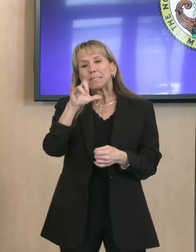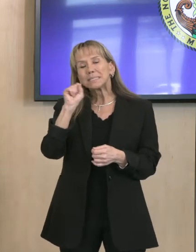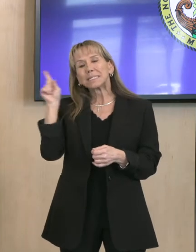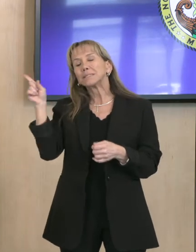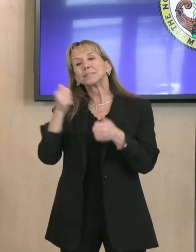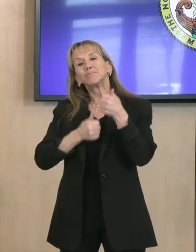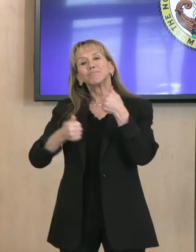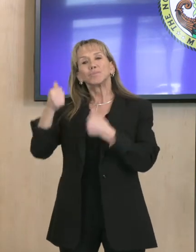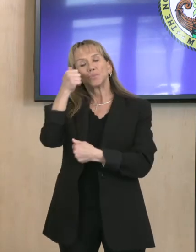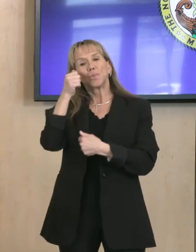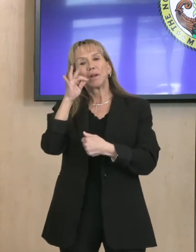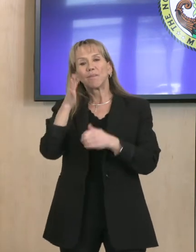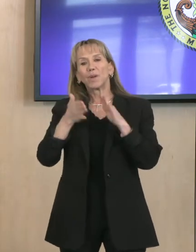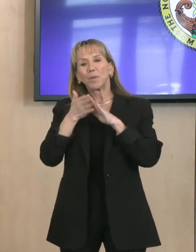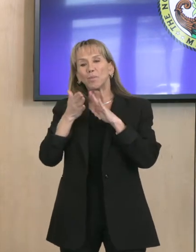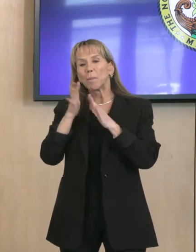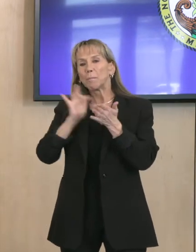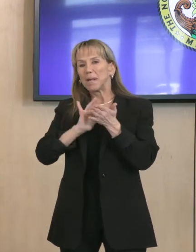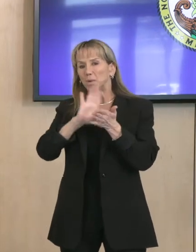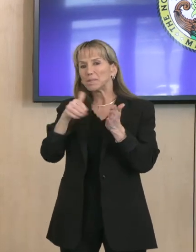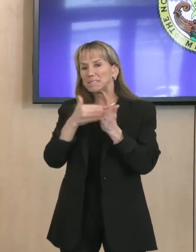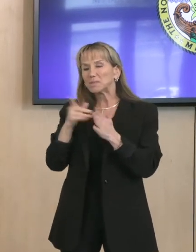that question.